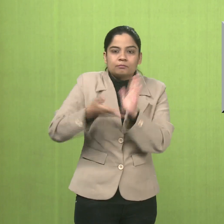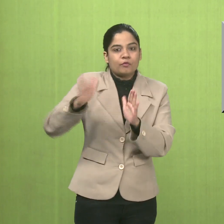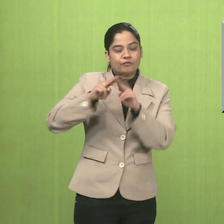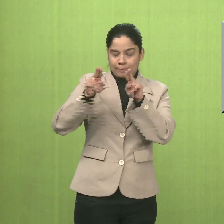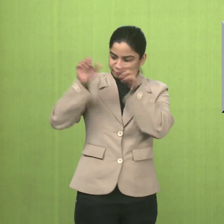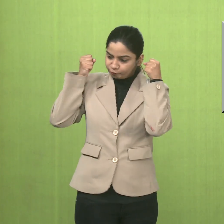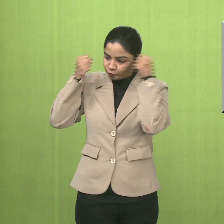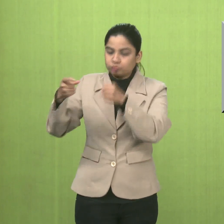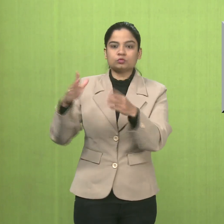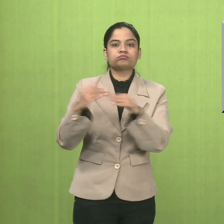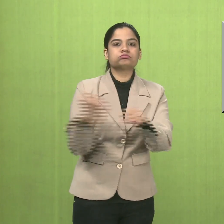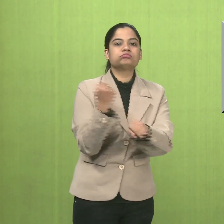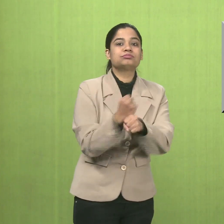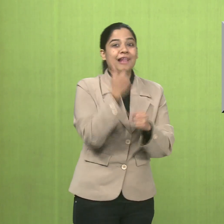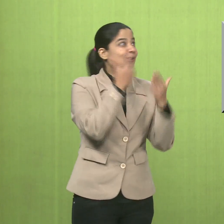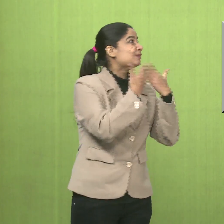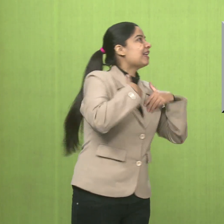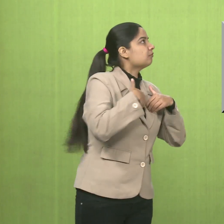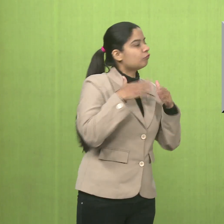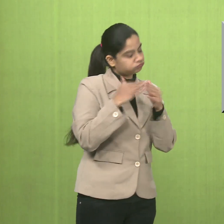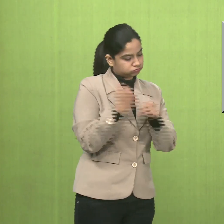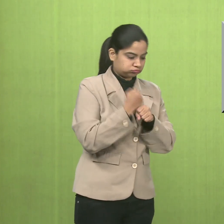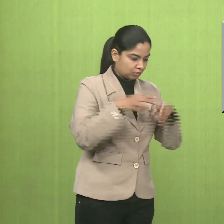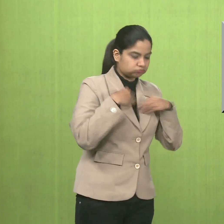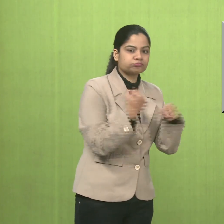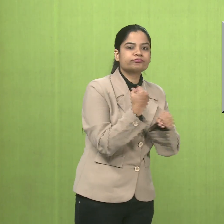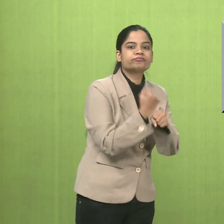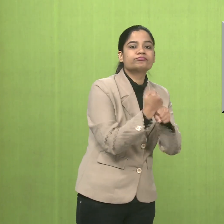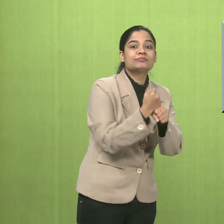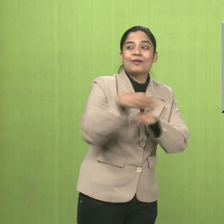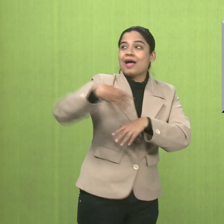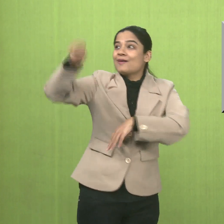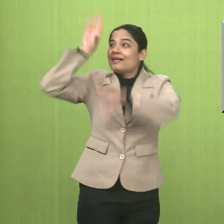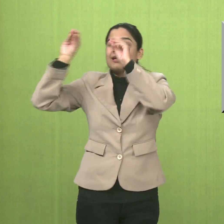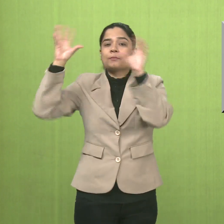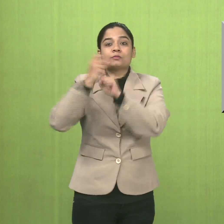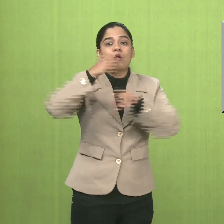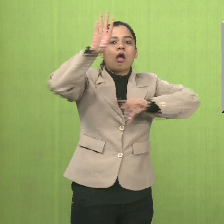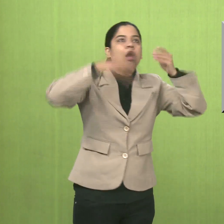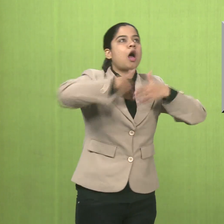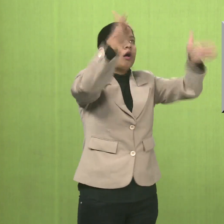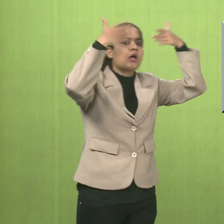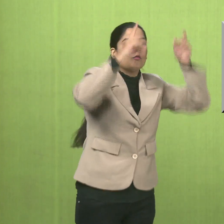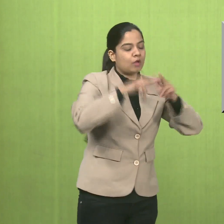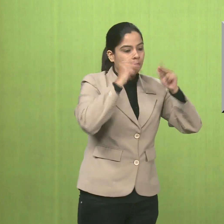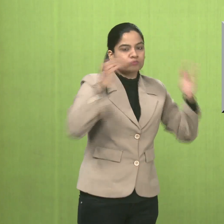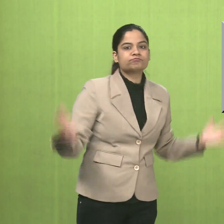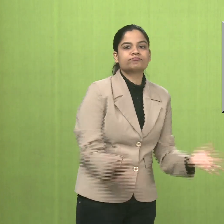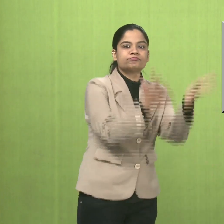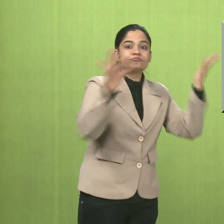see girls attending. Why? Because families force them to stay at home and do the household chores. They are not allowed to go out, they are